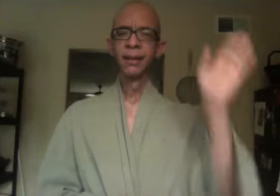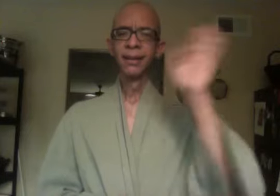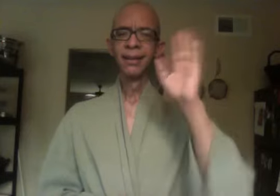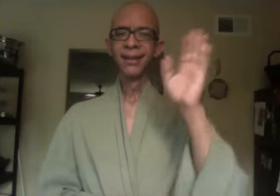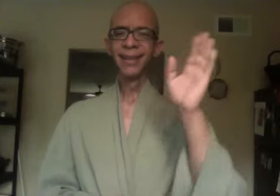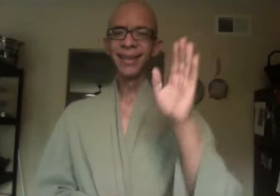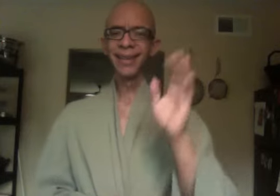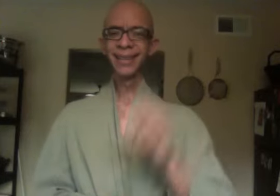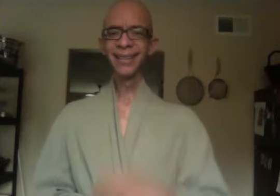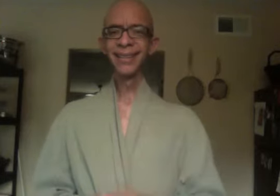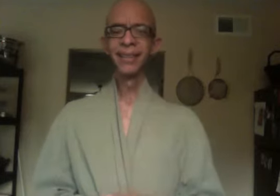Hey.